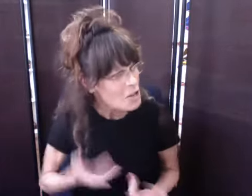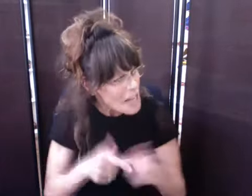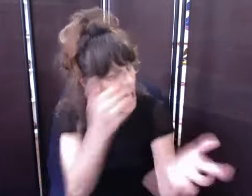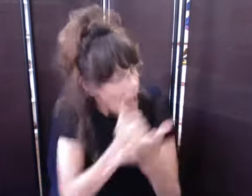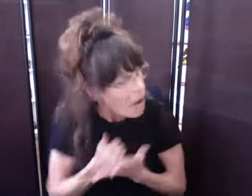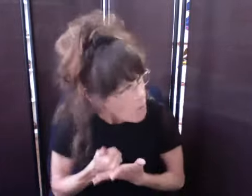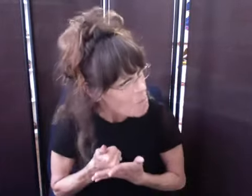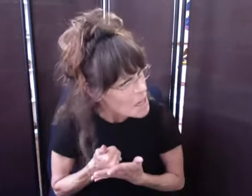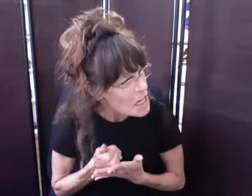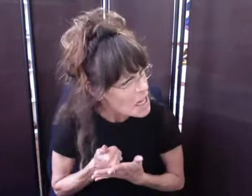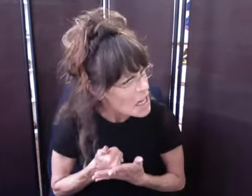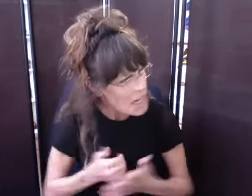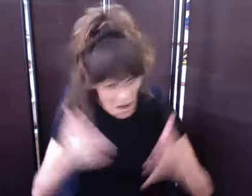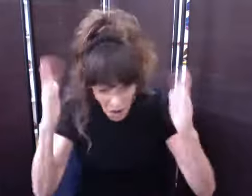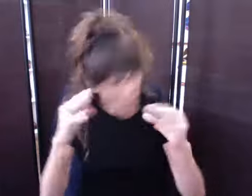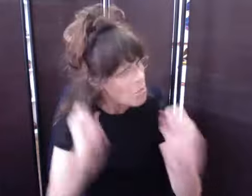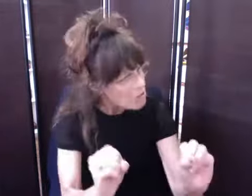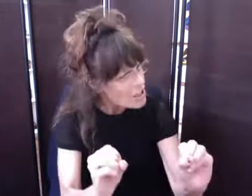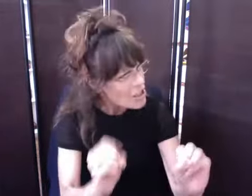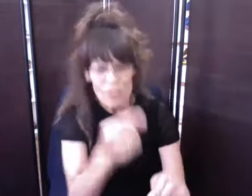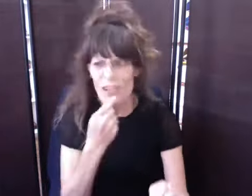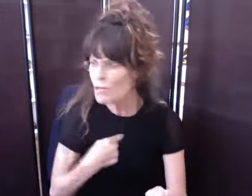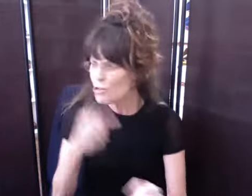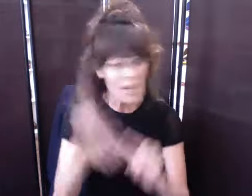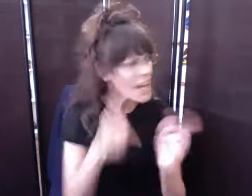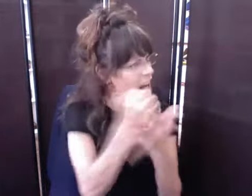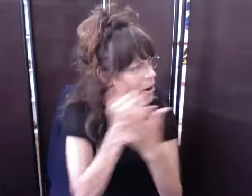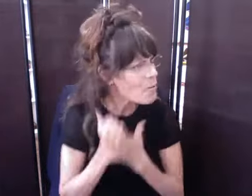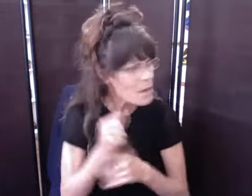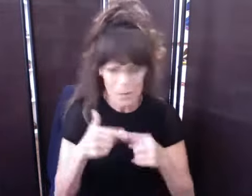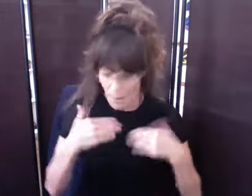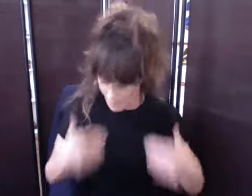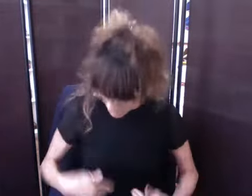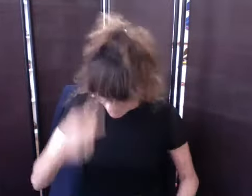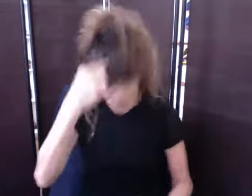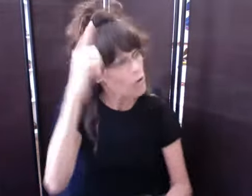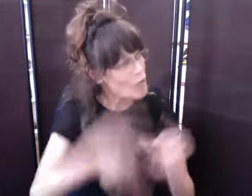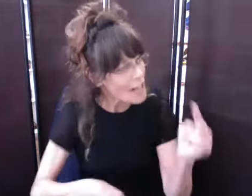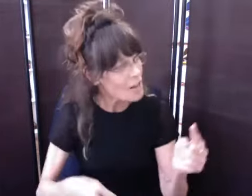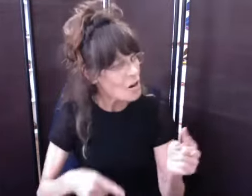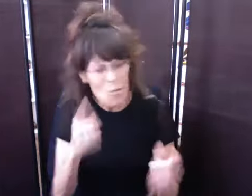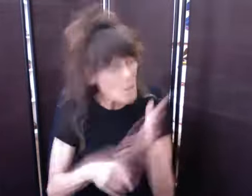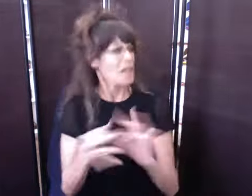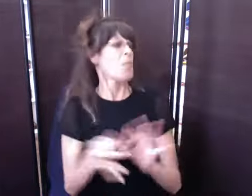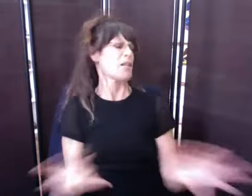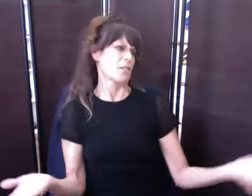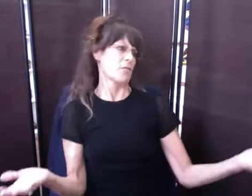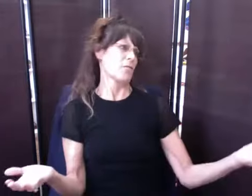all hope away from me by saying that there's nothing you can do about my body or my mind. What kind of message is that? And he said, oh, that's the message of